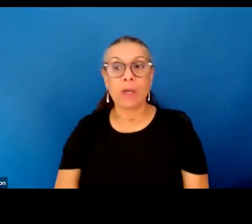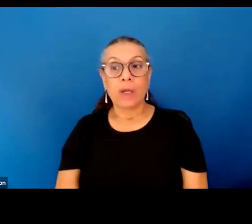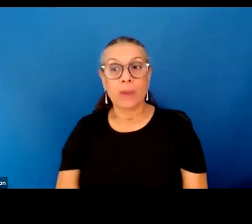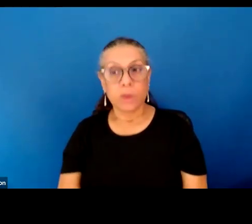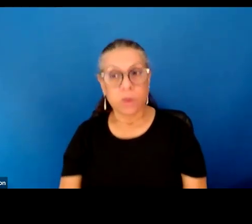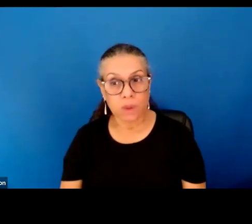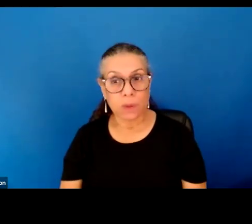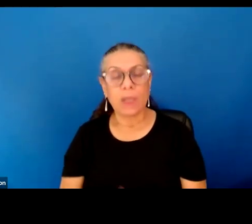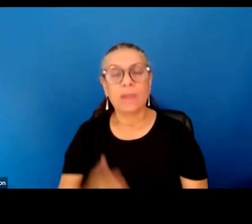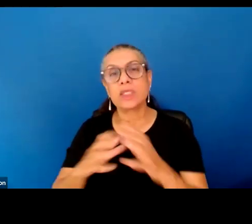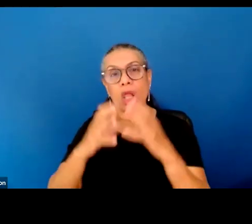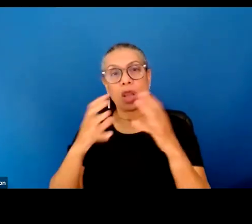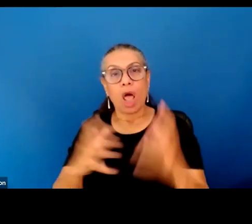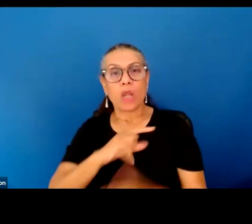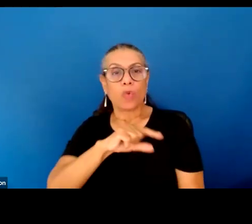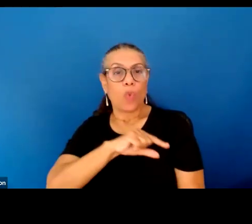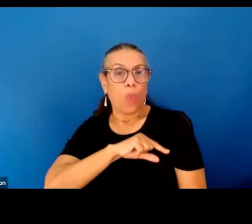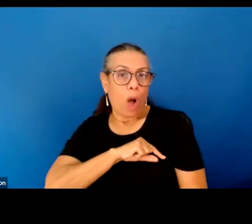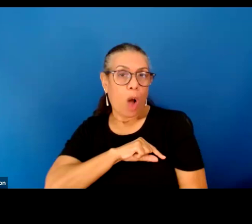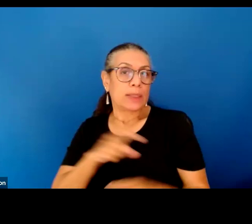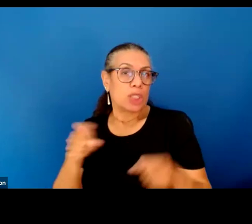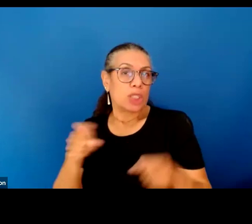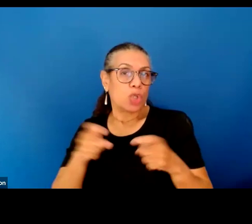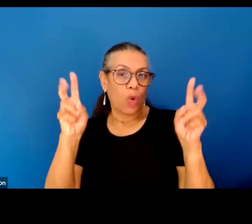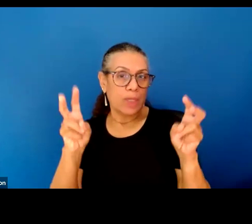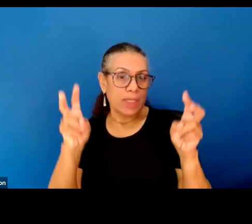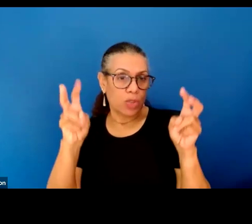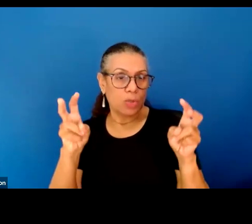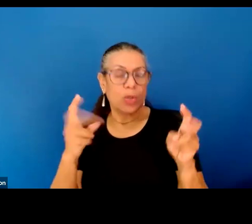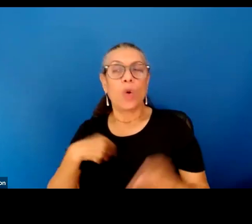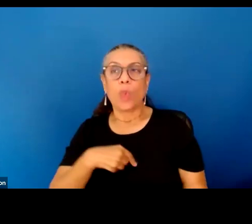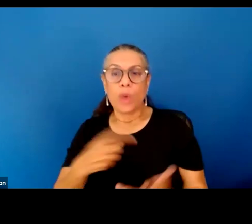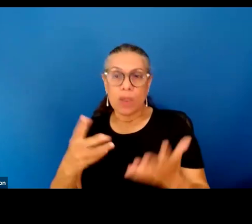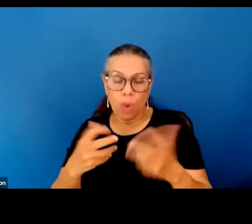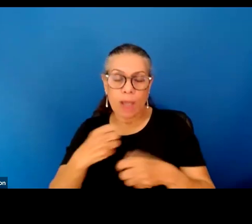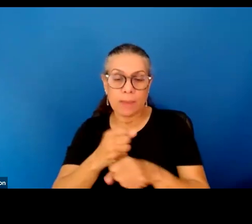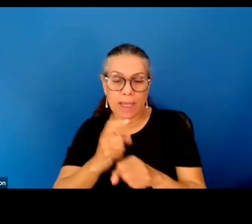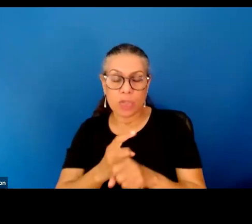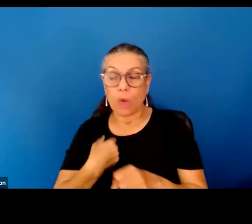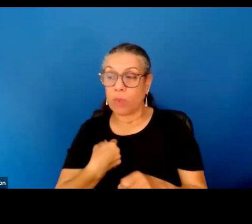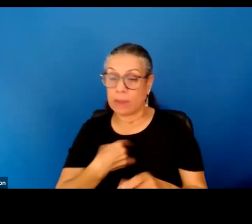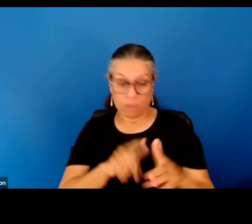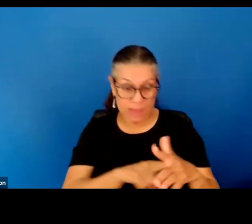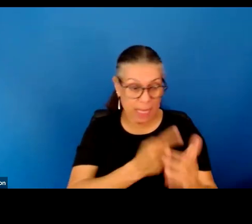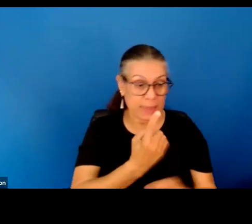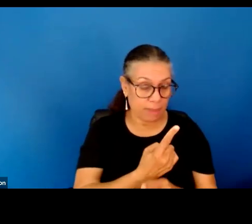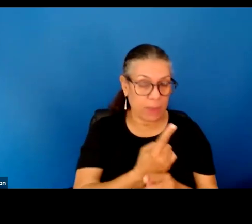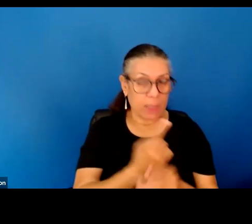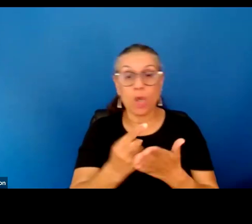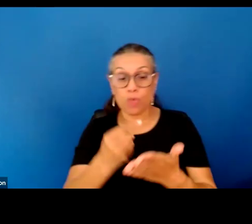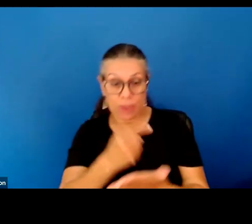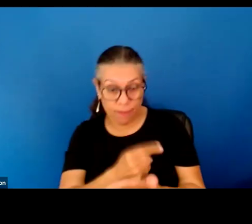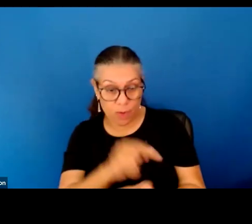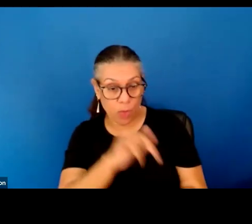of quality control processes in place as well to ensure that once something has been done, it then gets reviewed